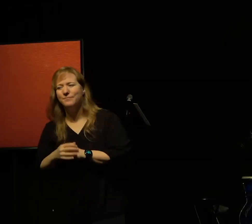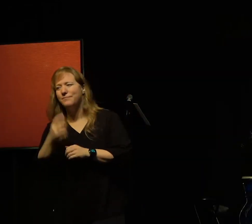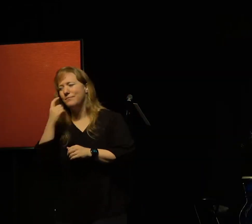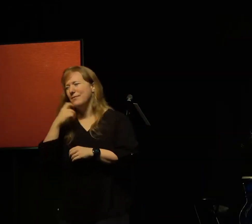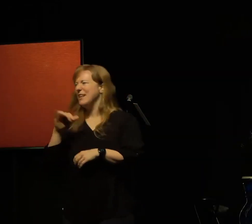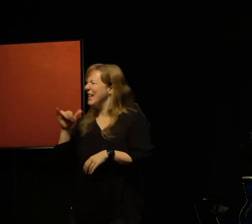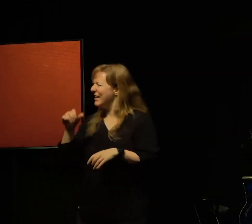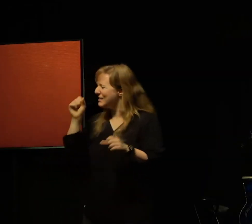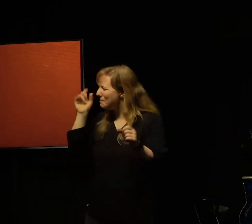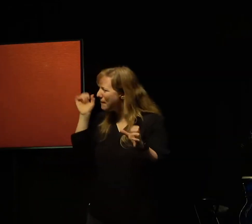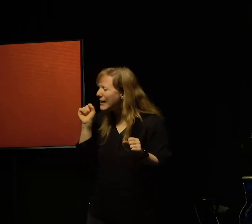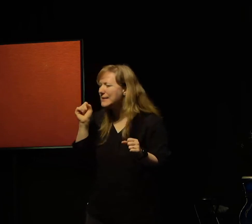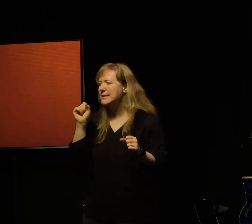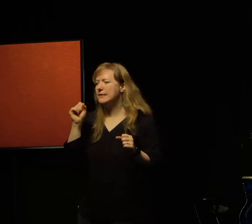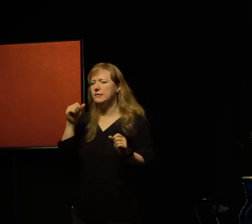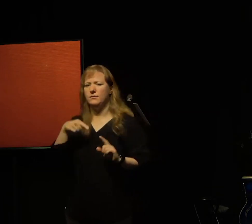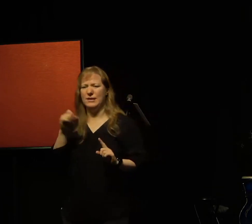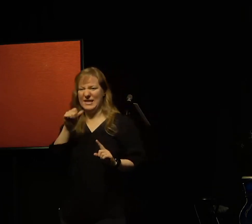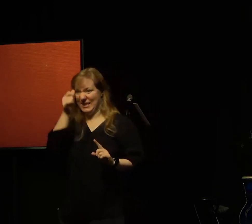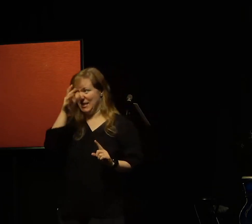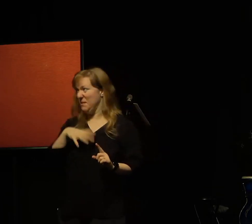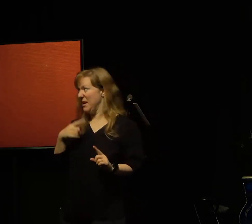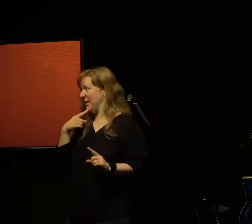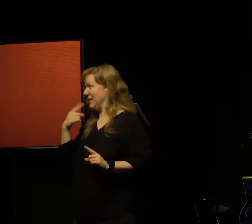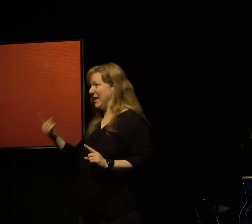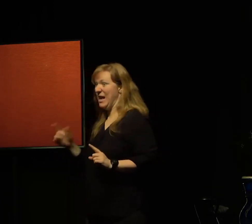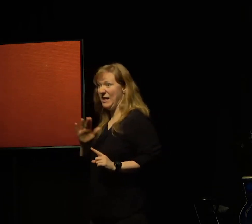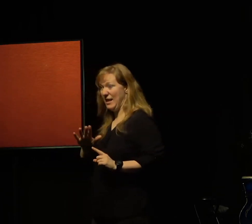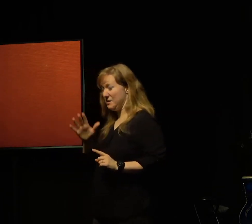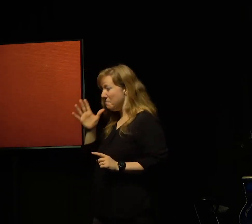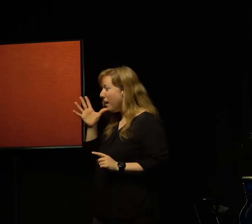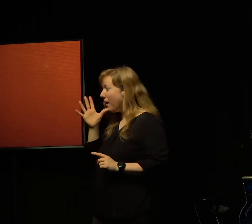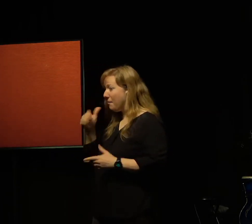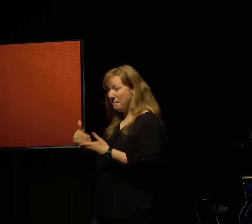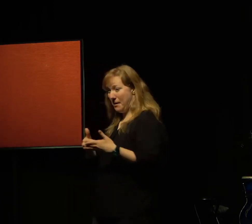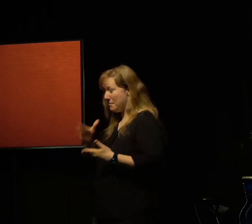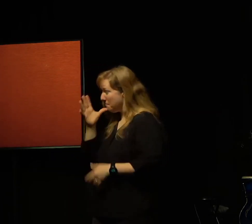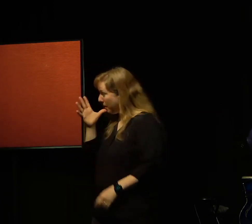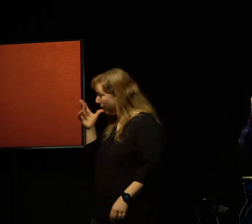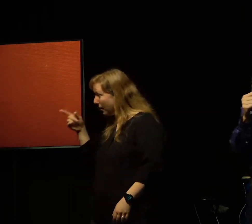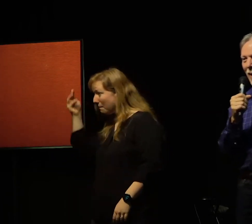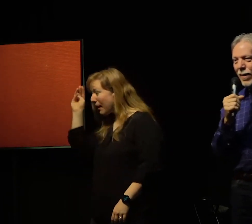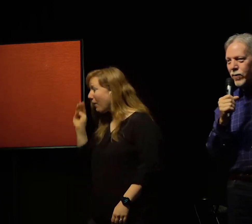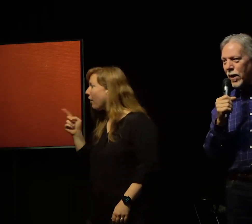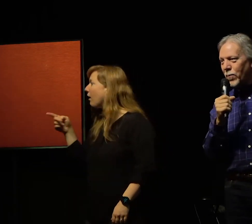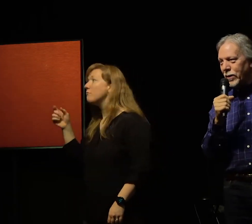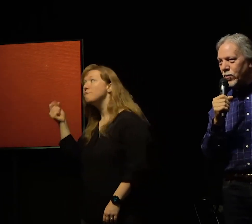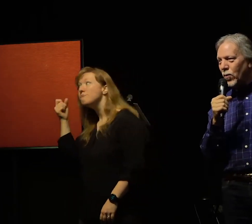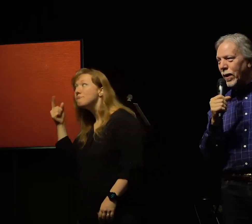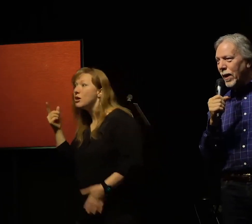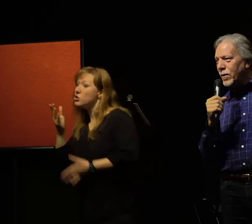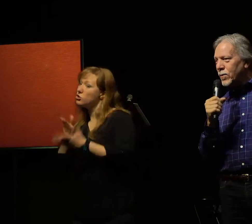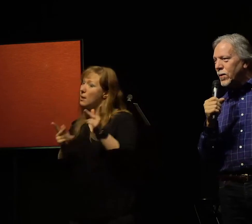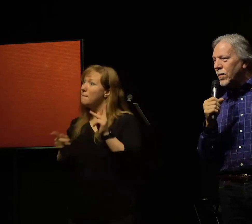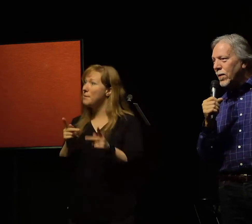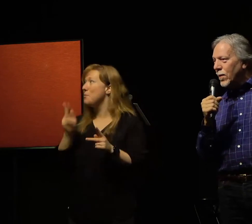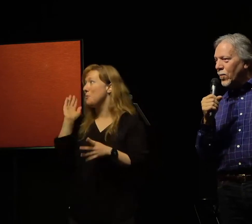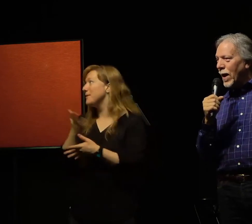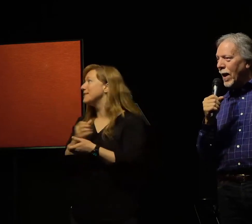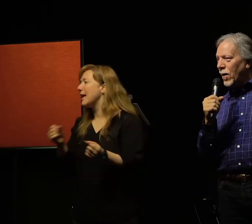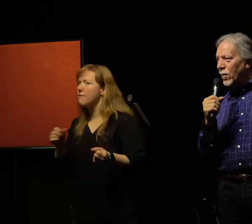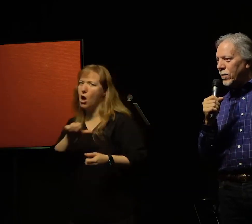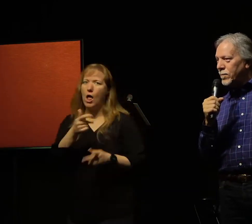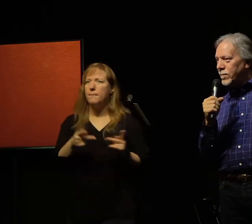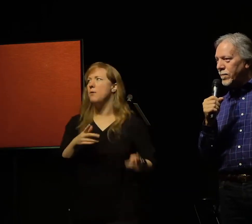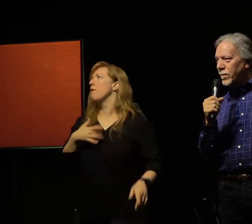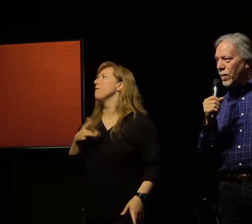that something to tell a mother about their child? Your son's going to, he's going to save some and destroy others.